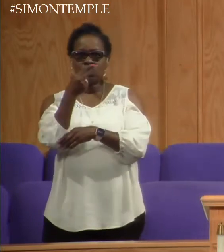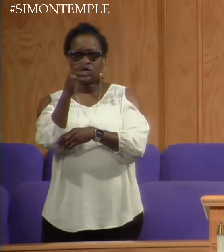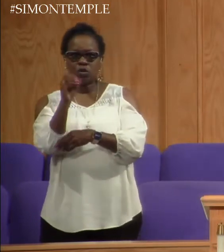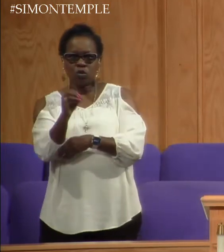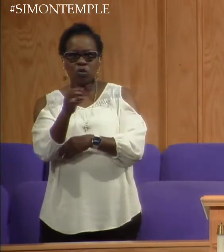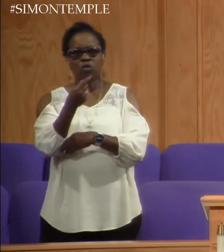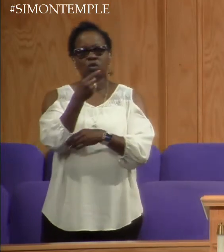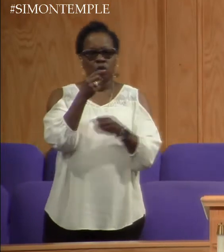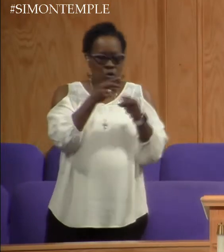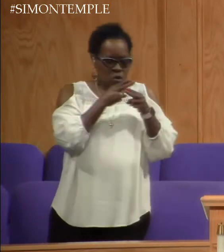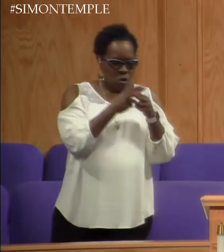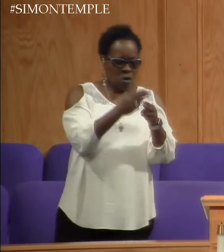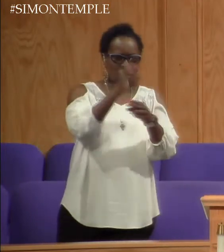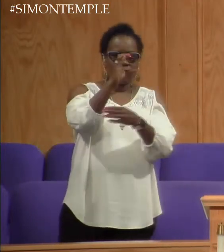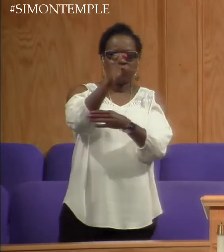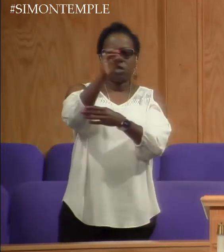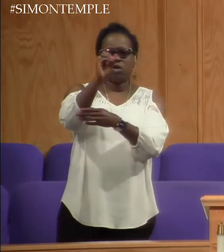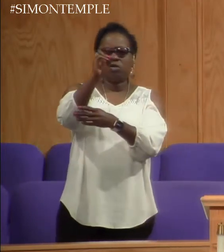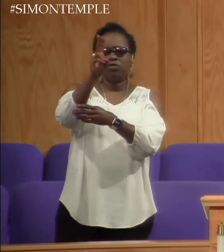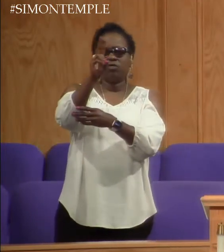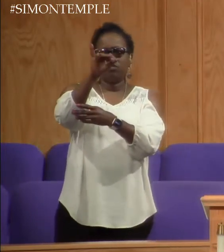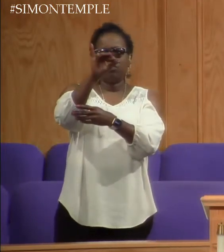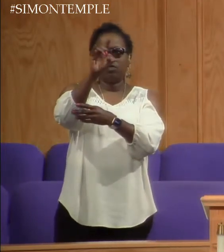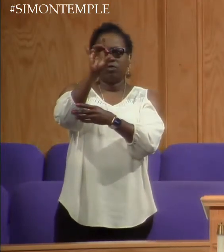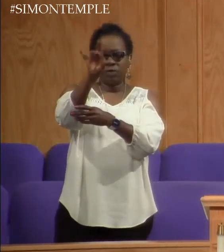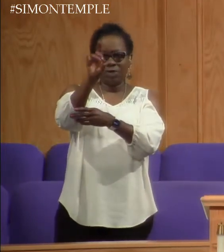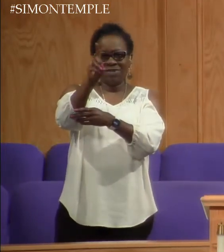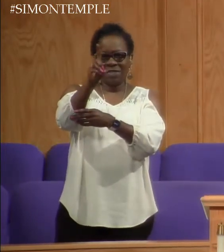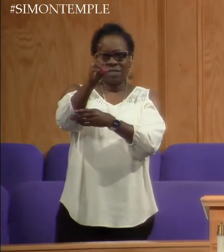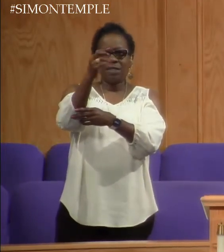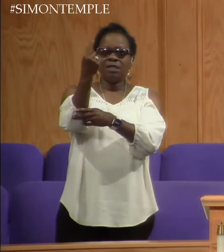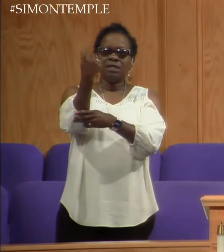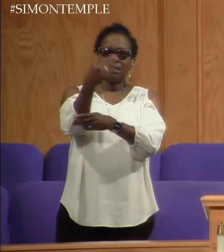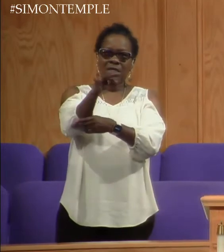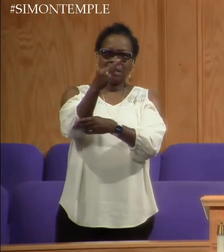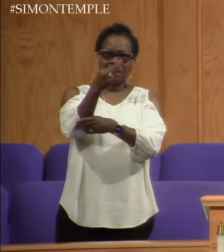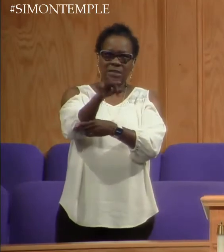and declared a global health emergency, a pandemic.